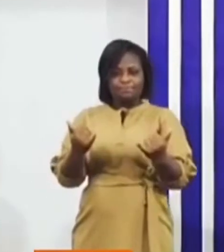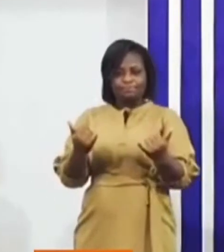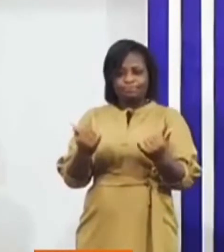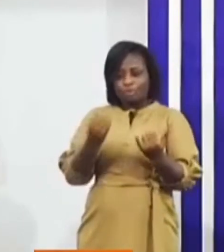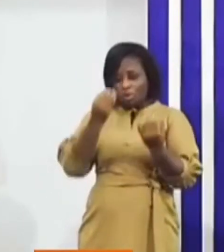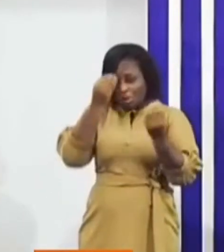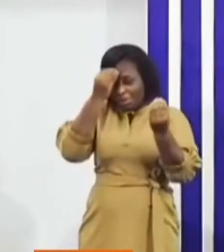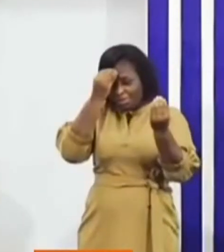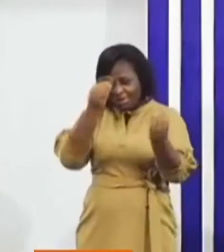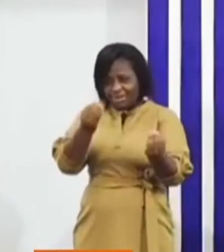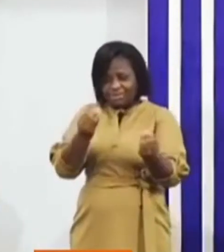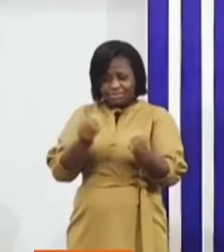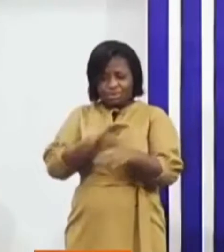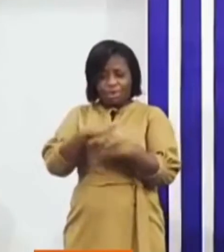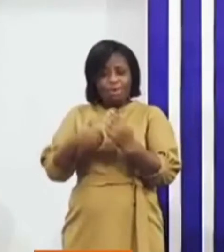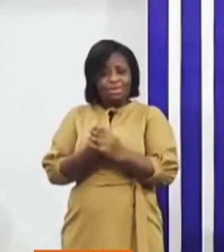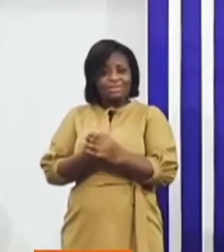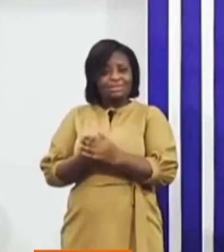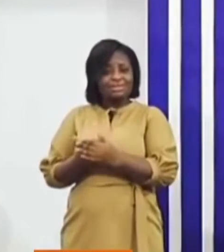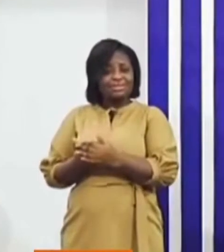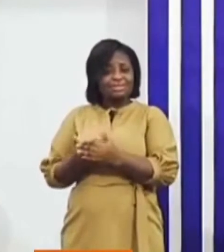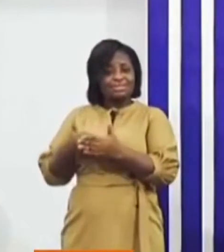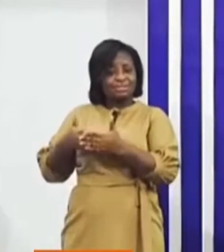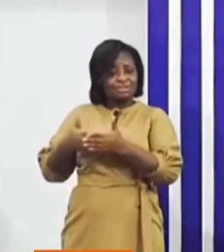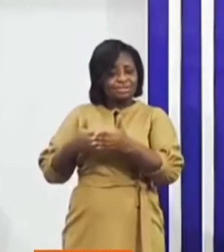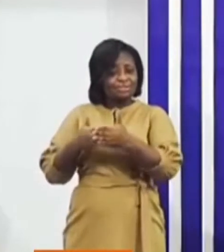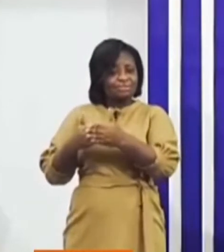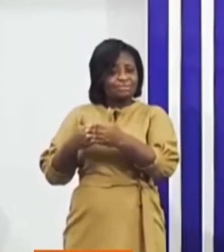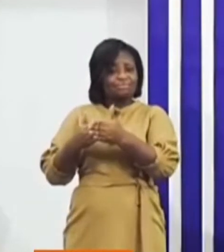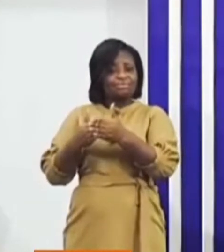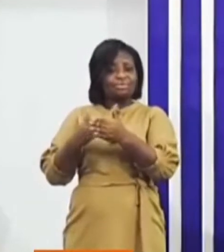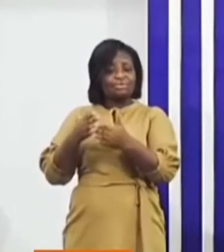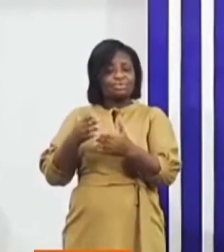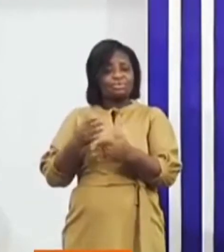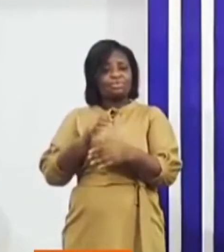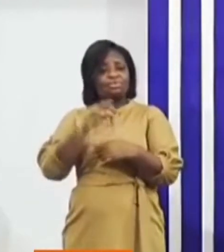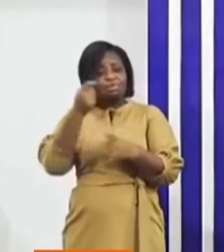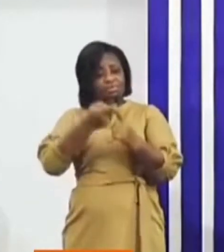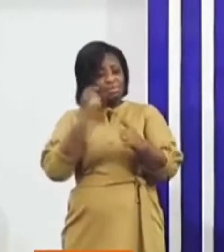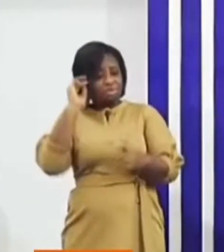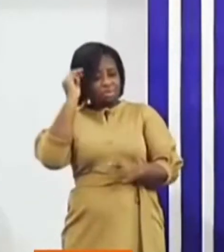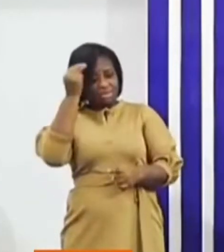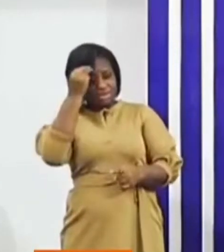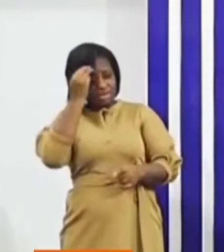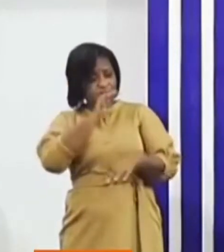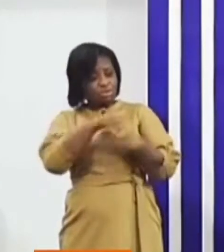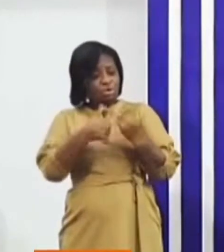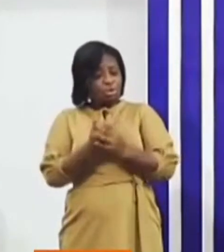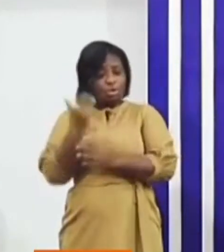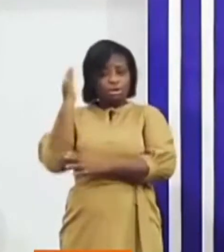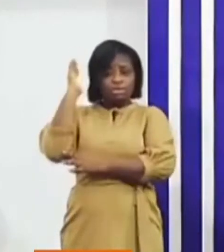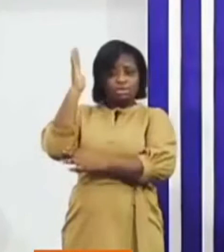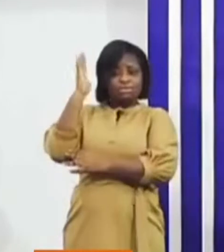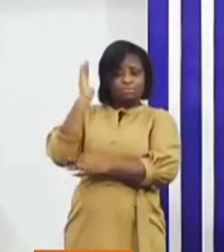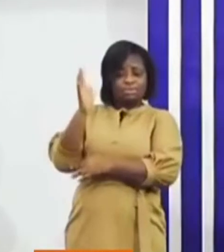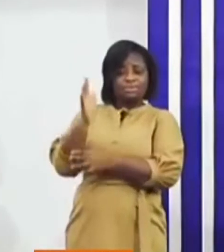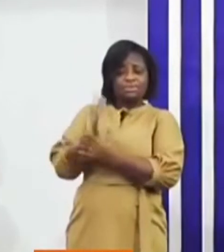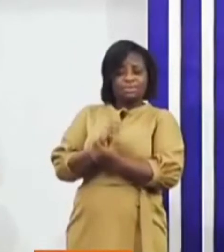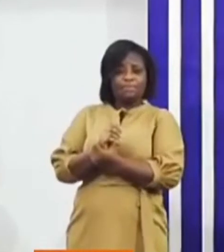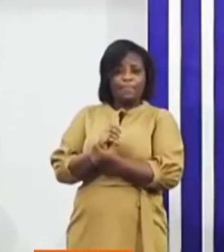these key measures which we'll say from the minister and other all other speakers from mass mass ever